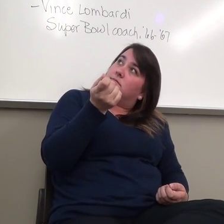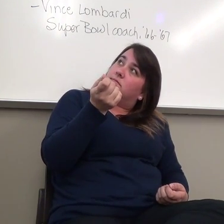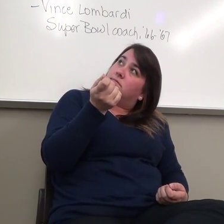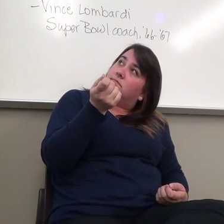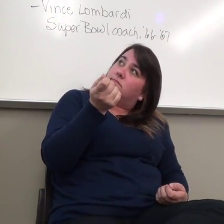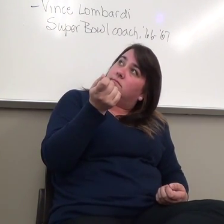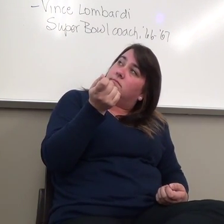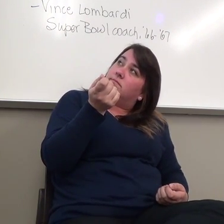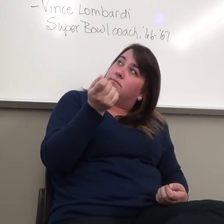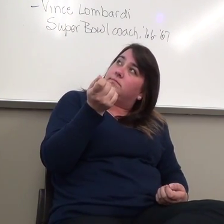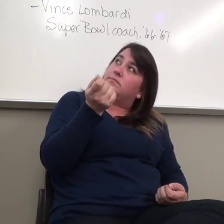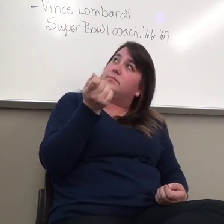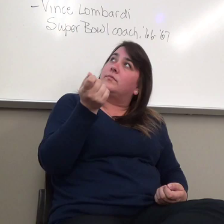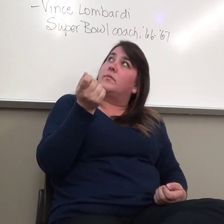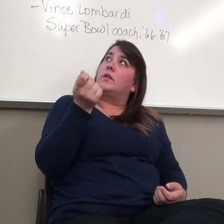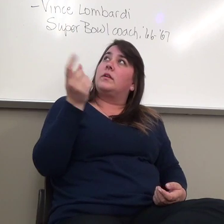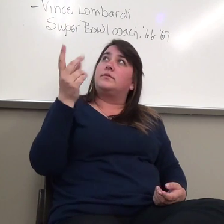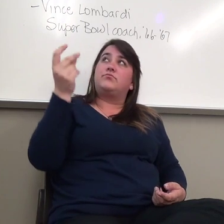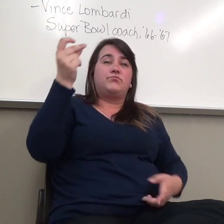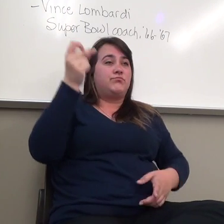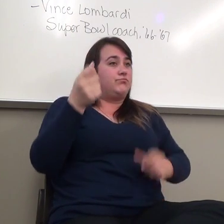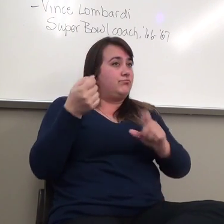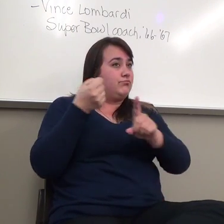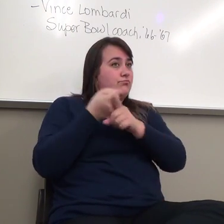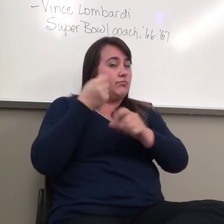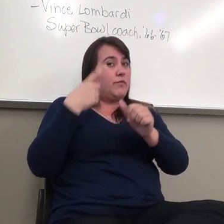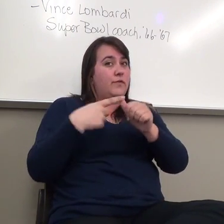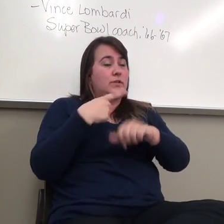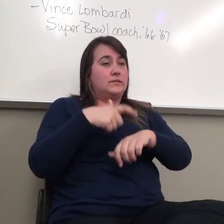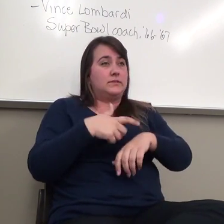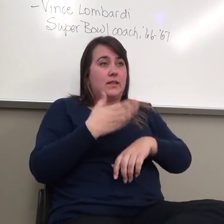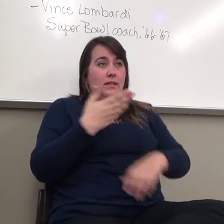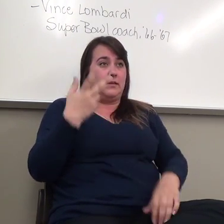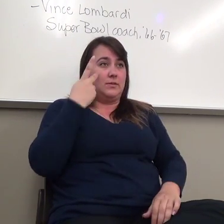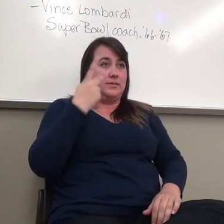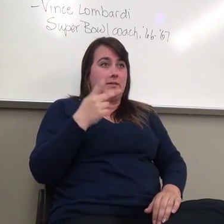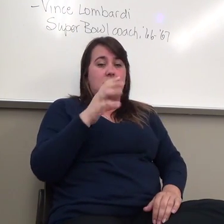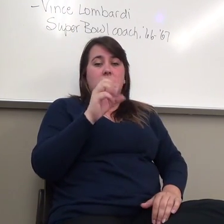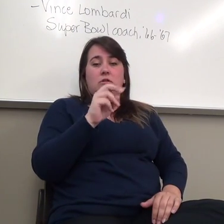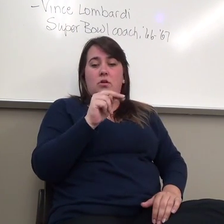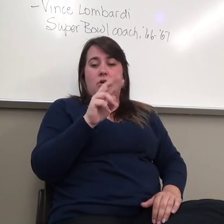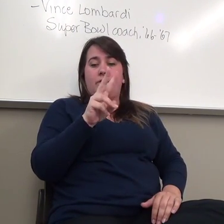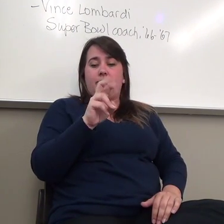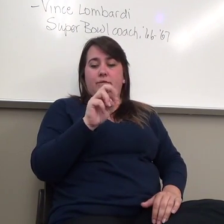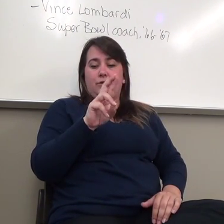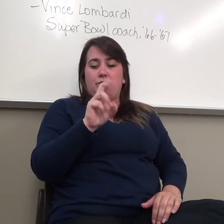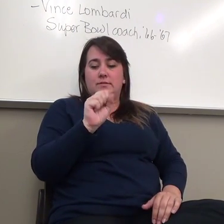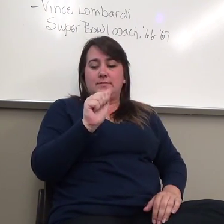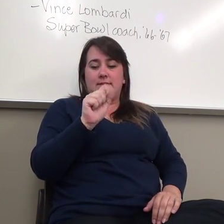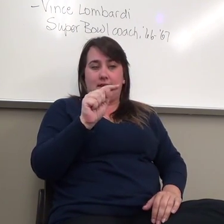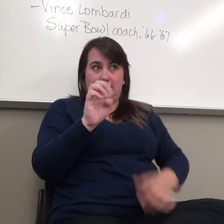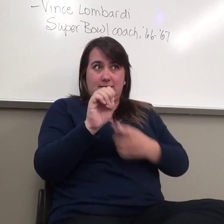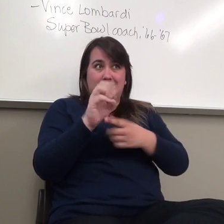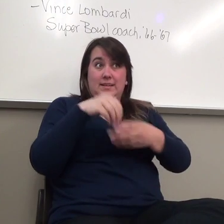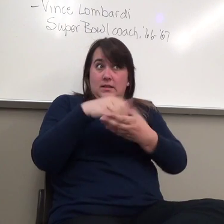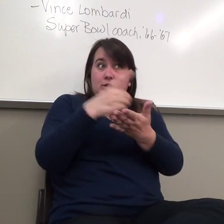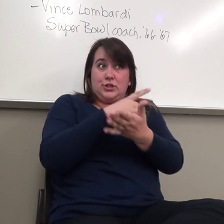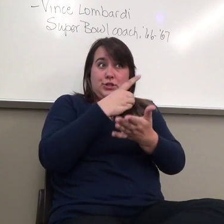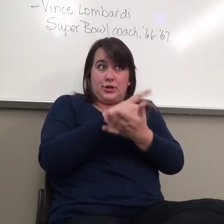You'll notice that right off the bat, we have conversate. So again, it is in the dictionary, all